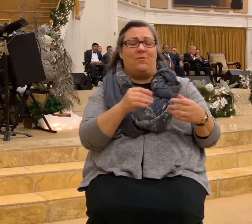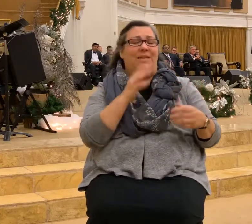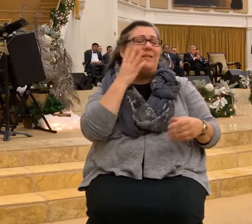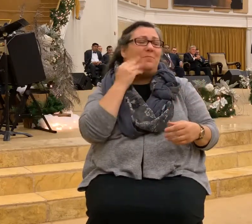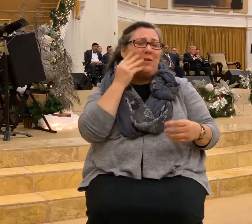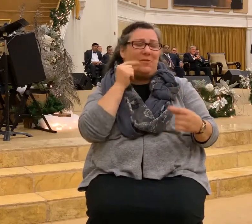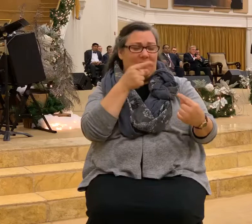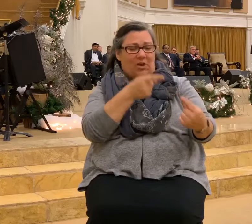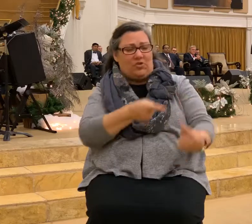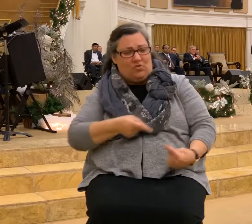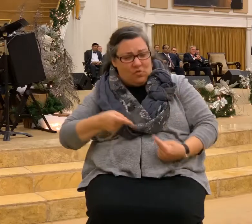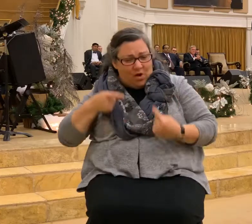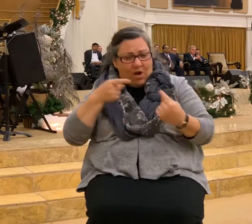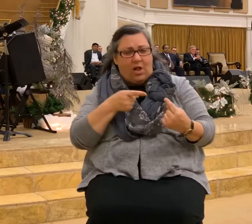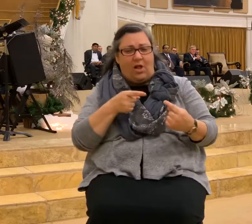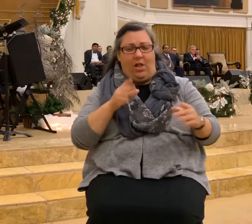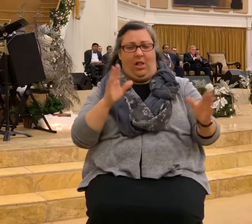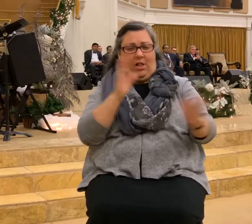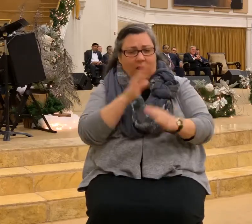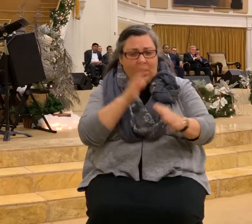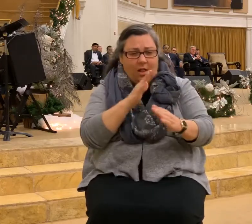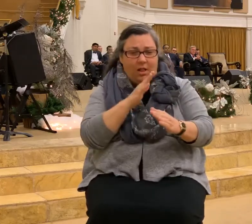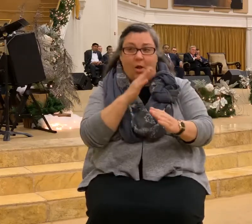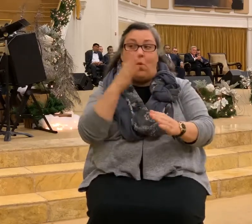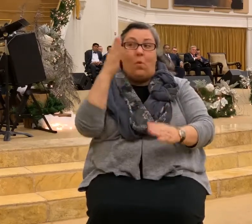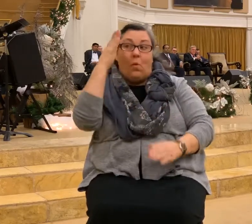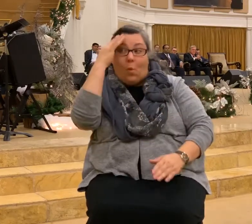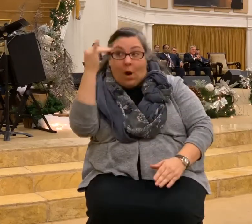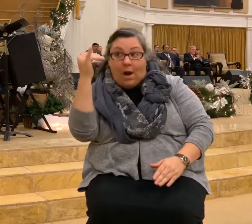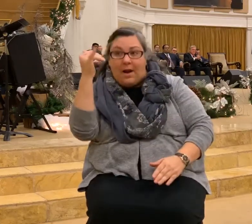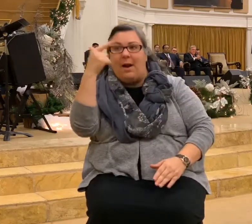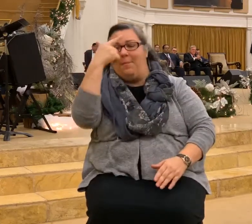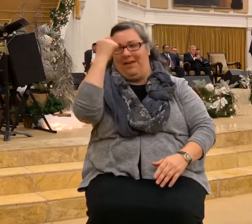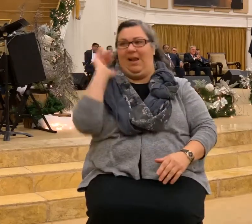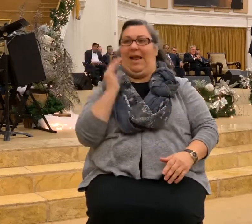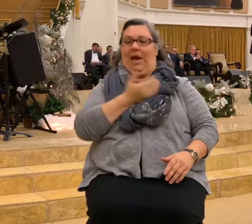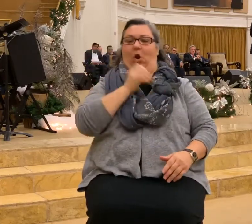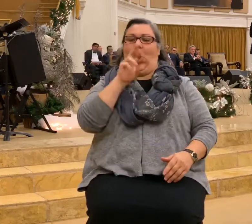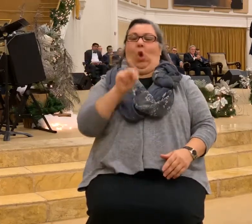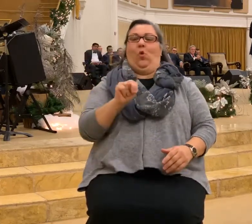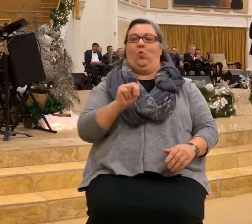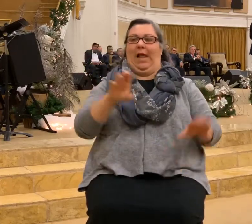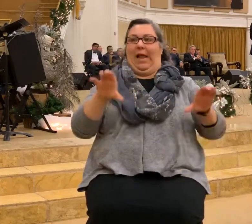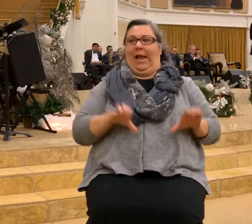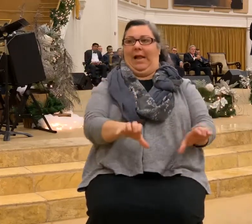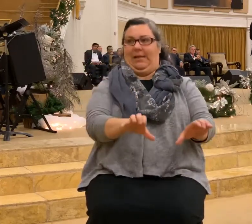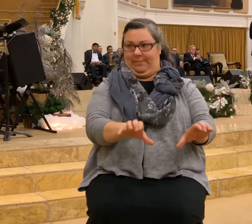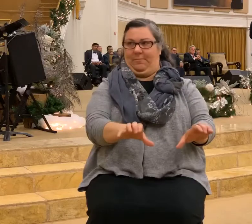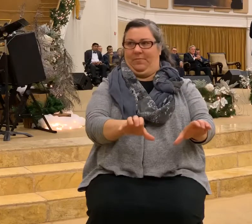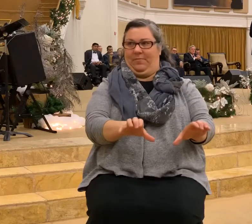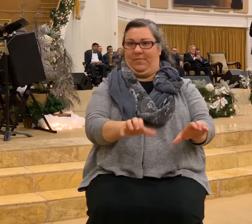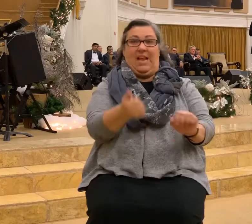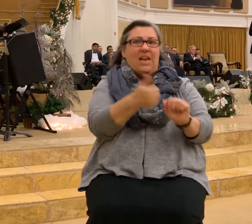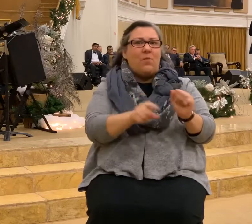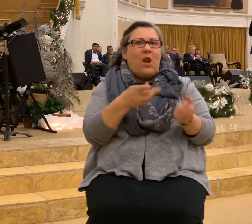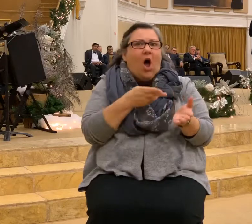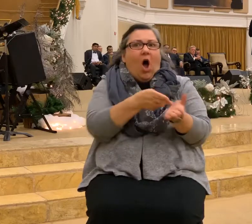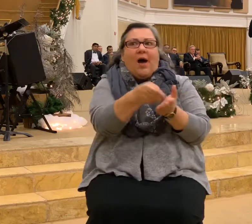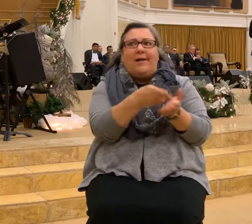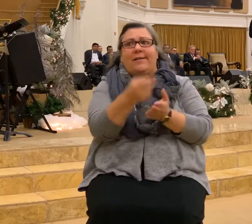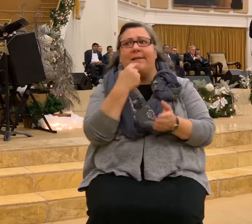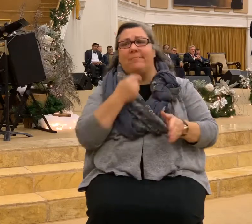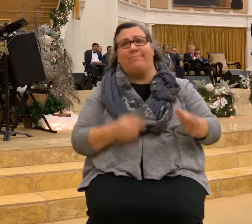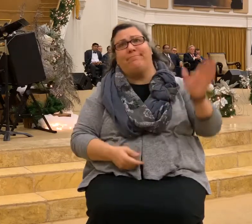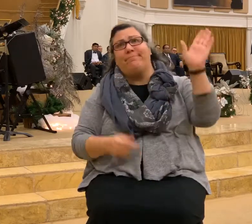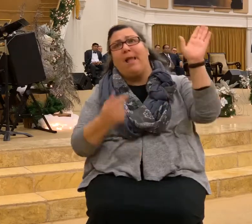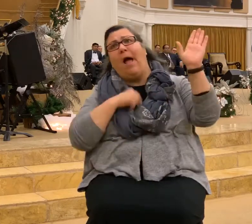and strife because of our own doing. Is there any honest folk that will raise a hand and say, I've gotten